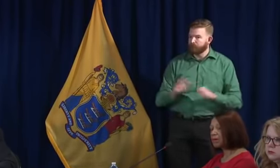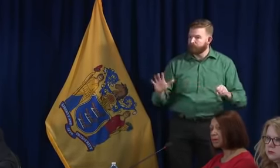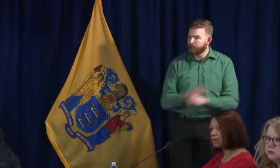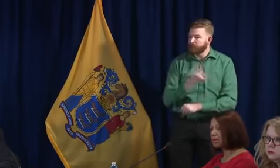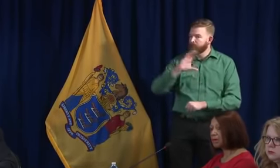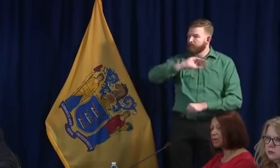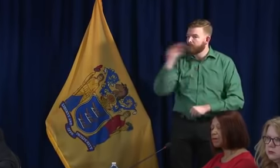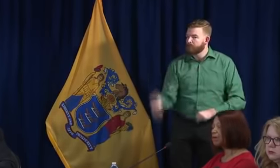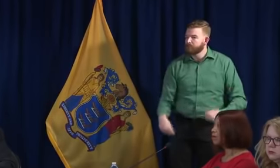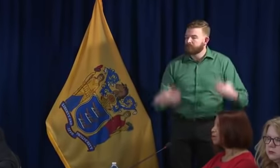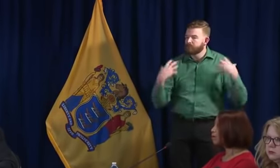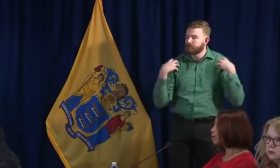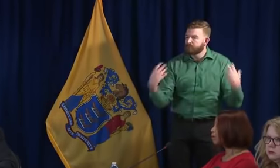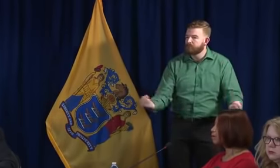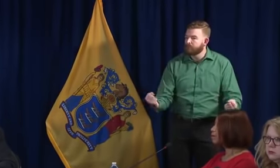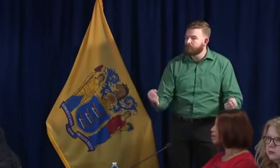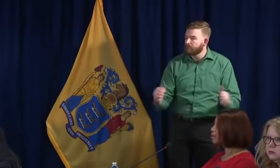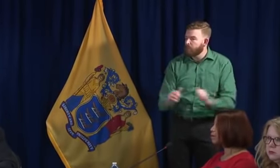elderly relative?